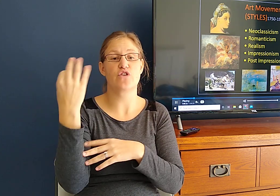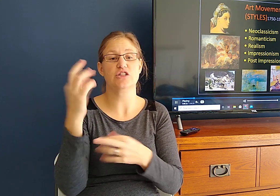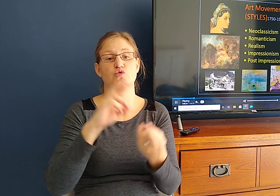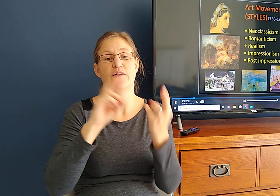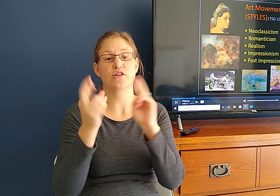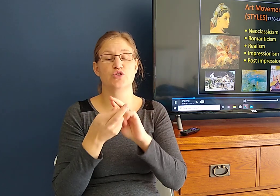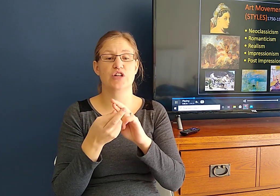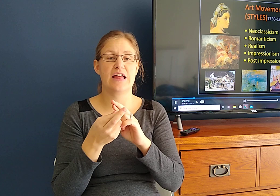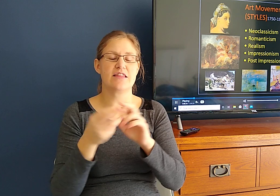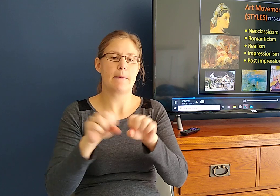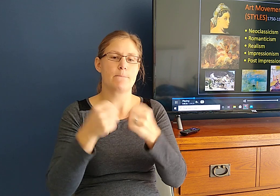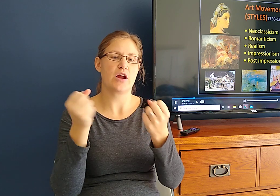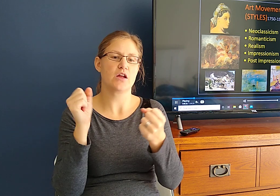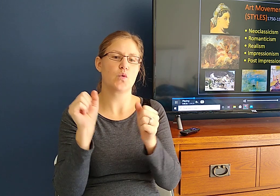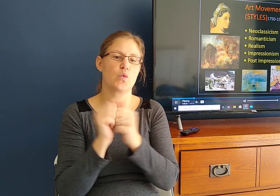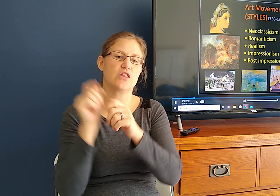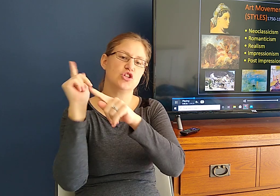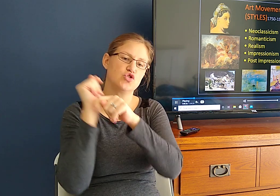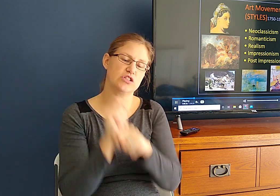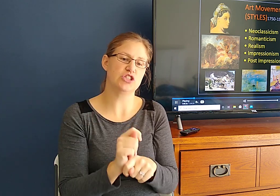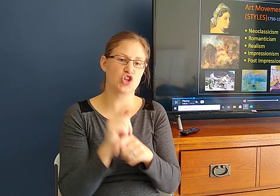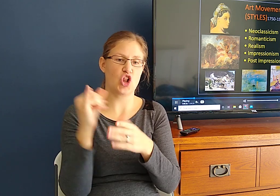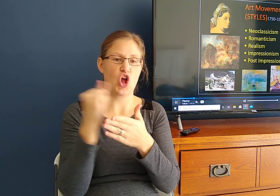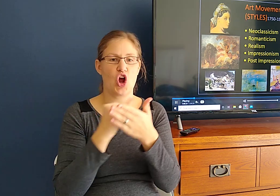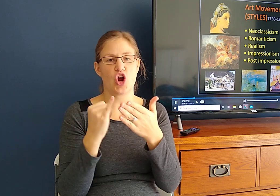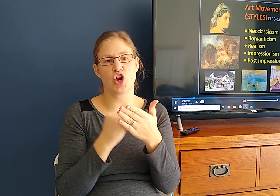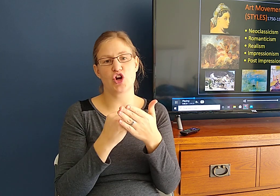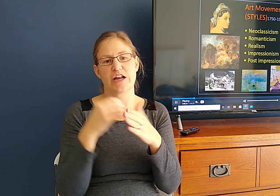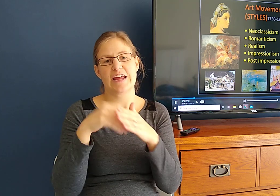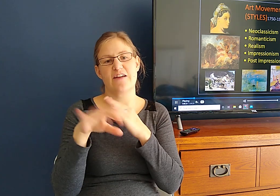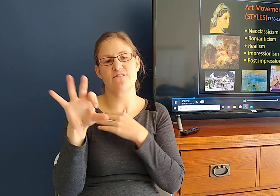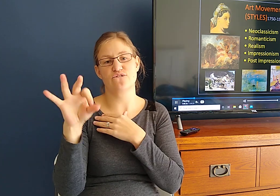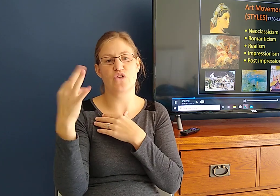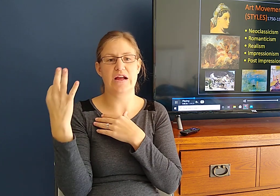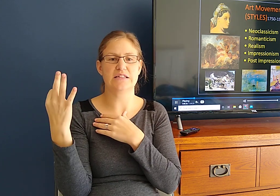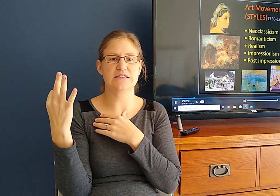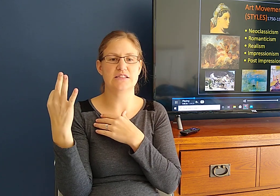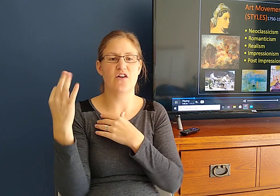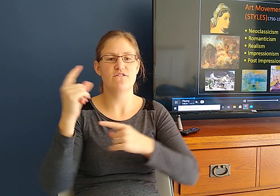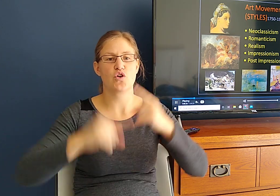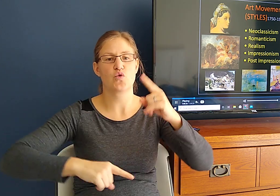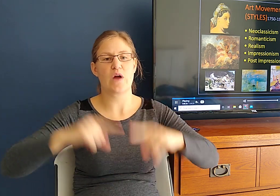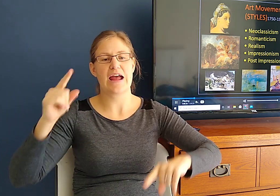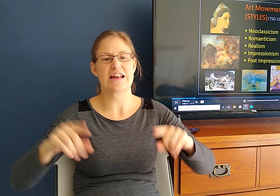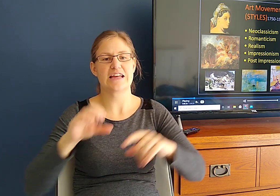with traditional art patronage in France, a variety of styles